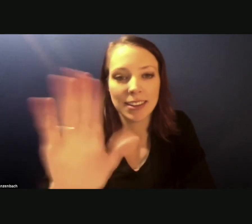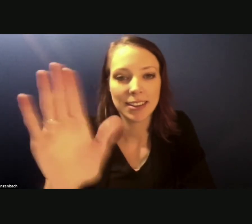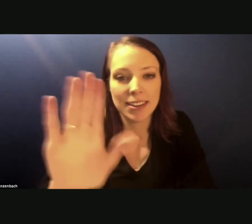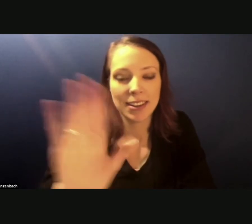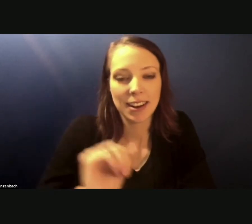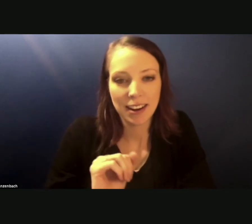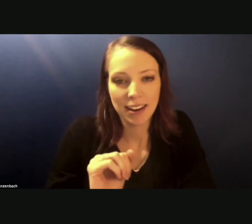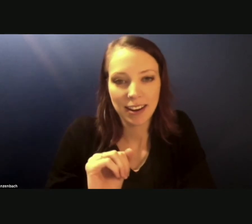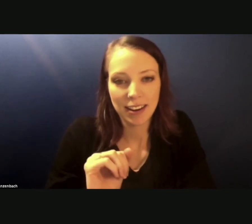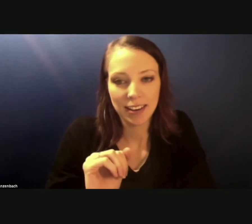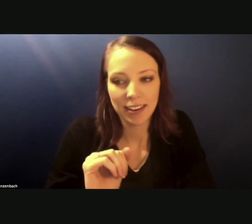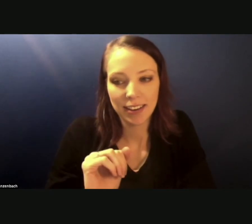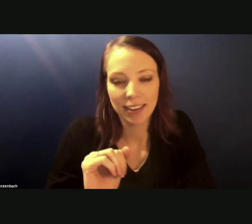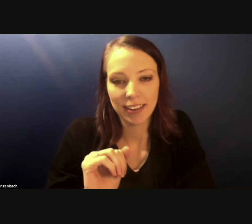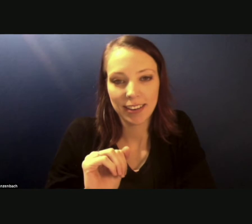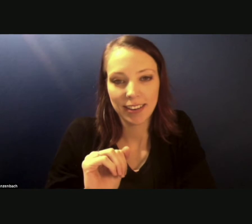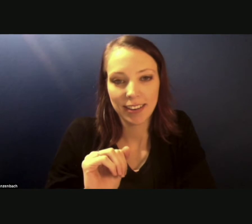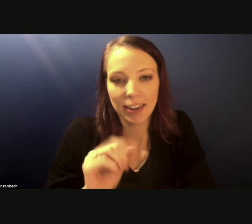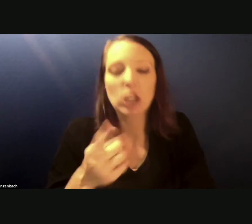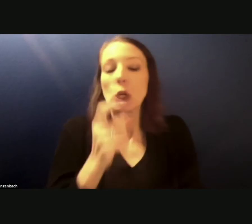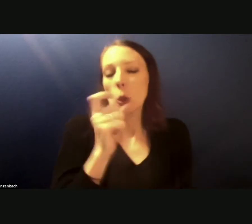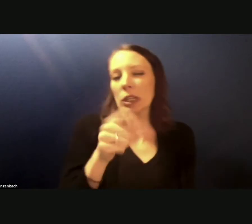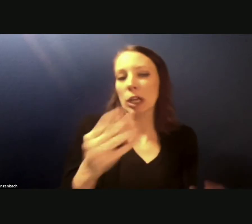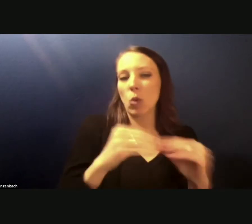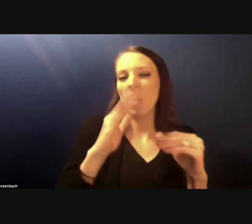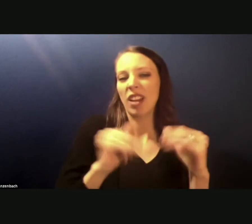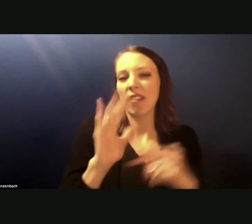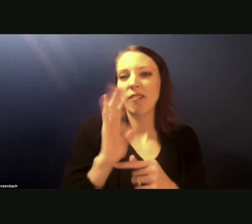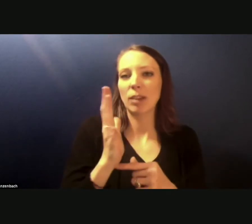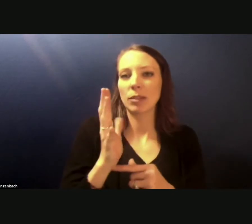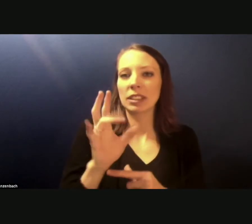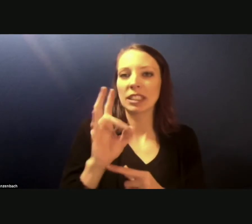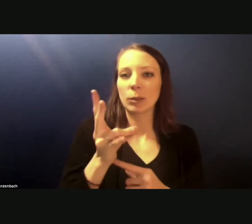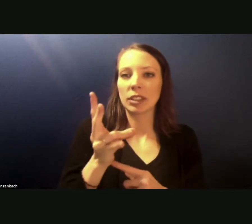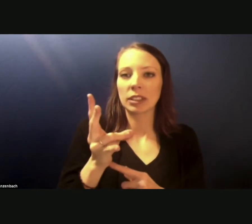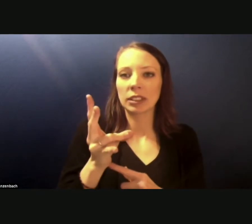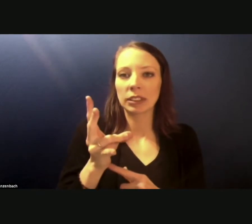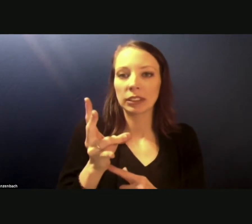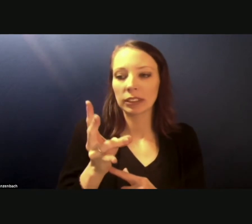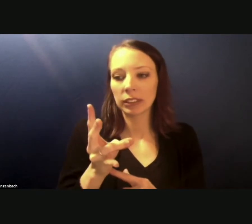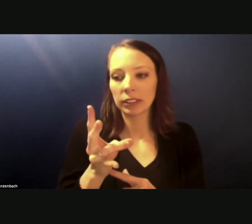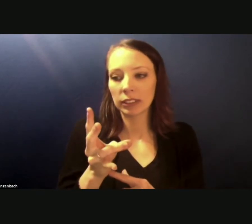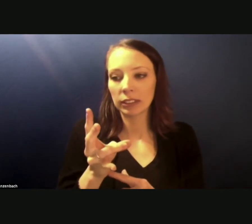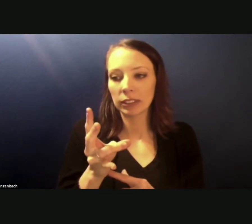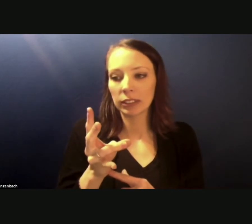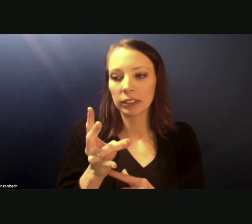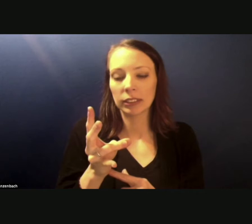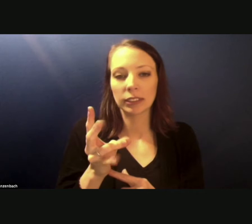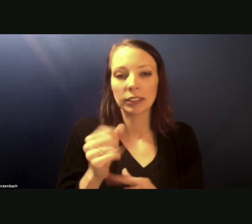And it gets nice and brown. You really don't need more than 5 to 7 minutes or so. It cooks very quickly. It cooks quickly.